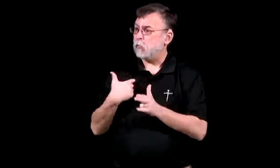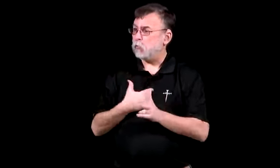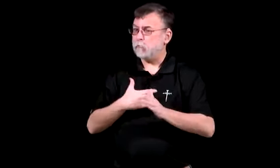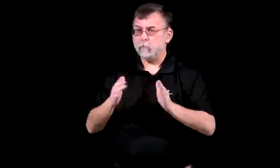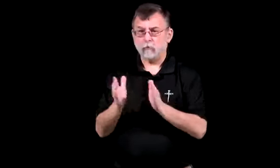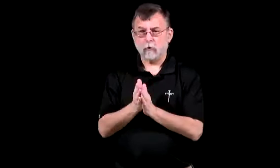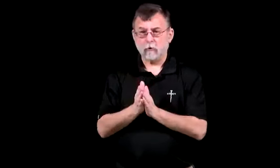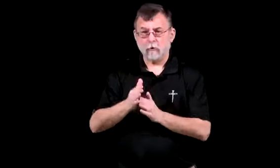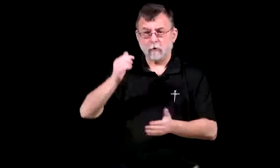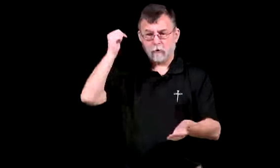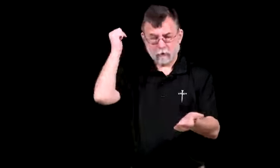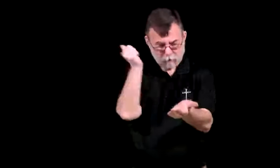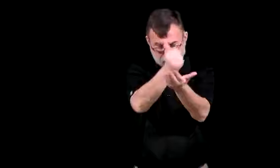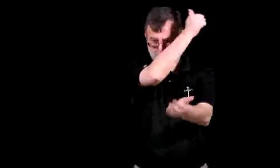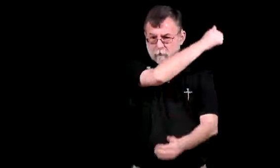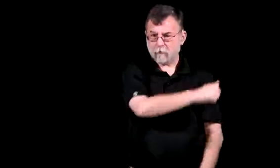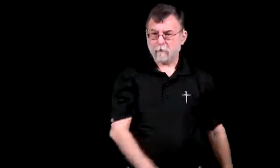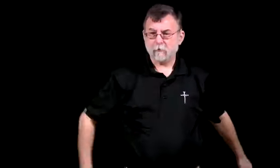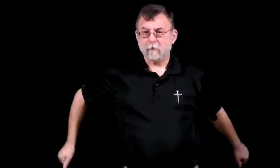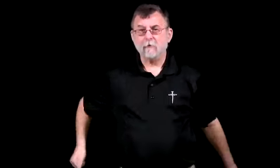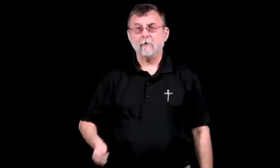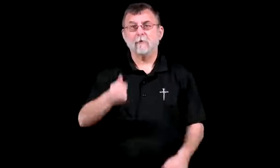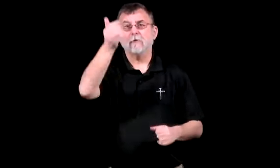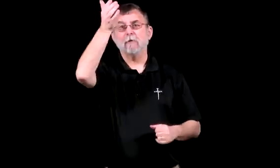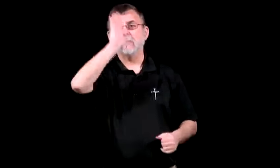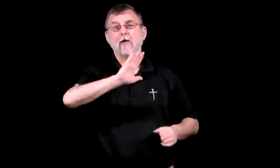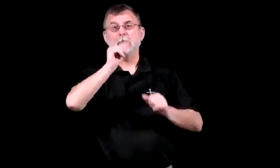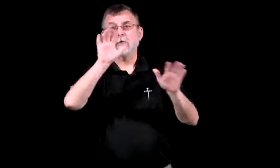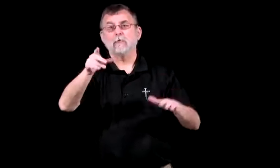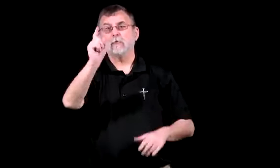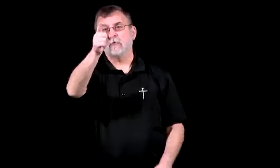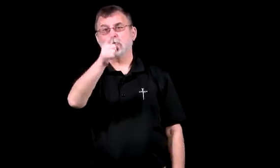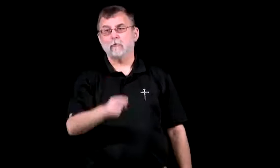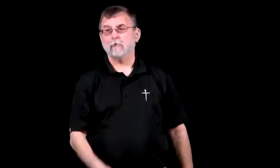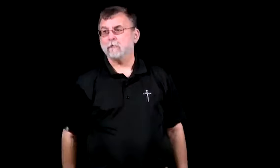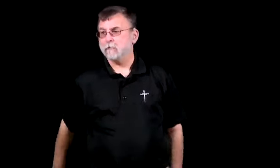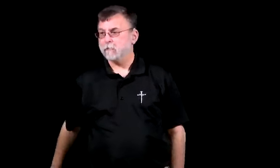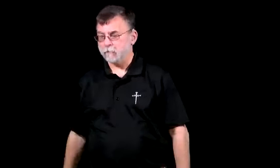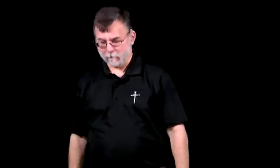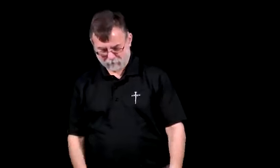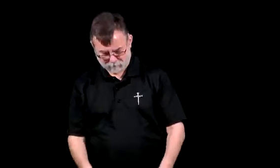Jesus' name we say, amen. God be with you.